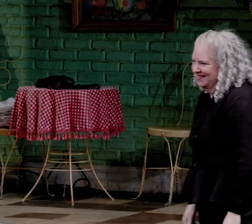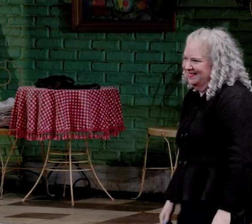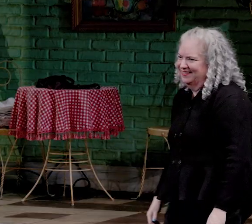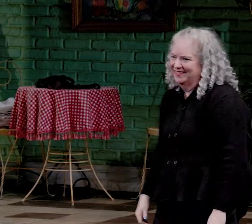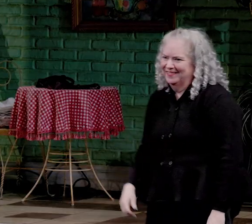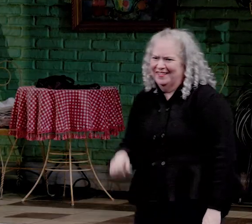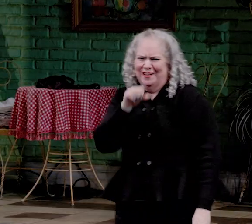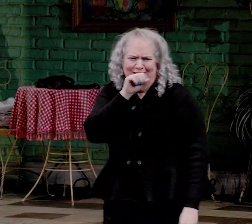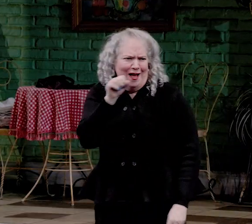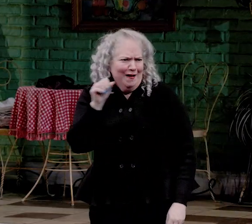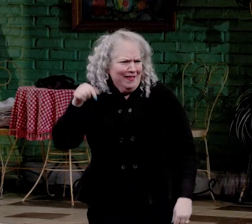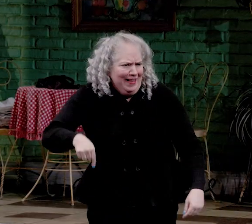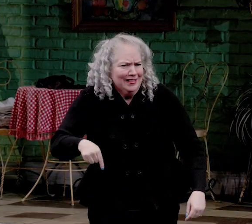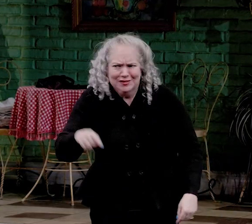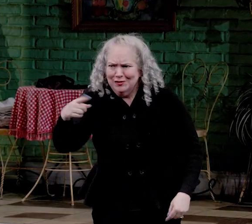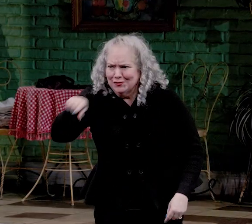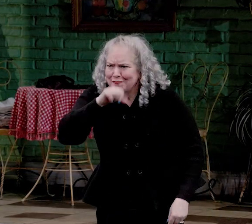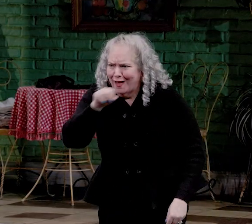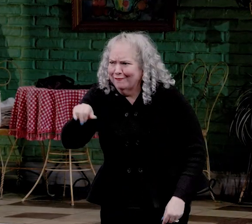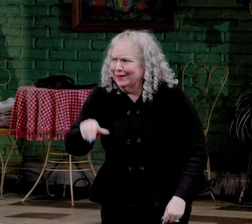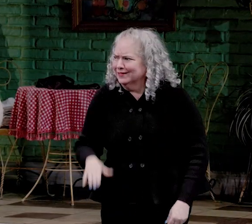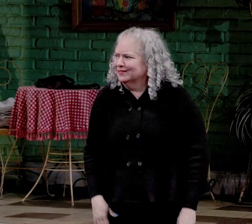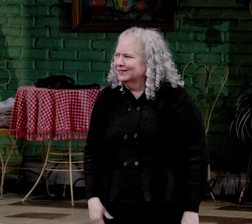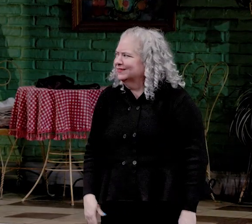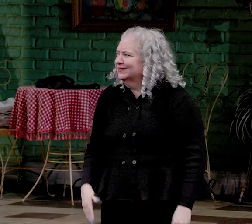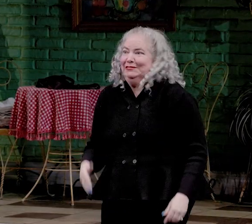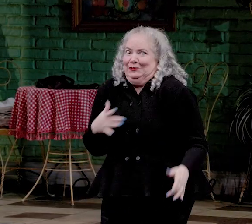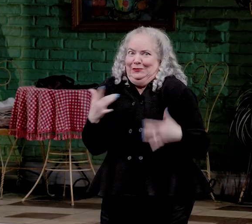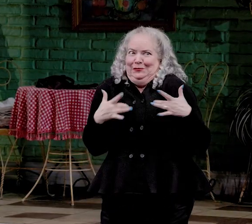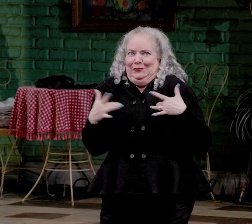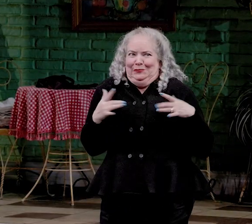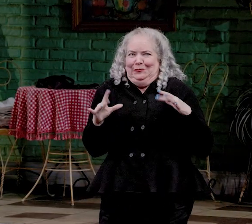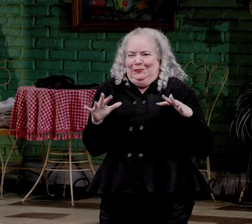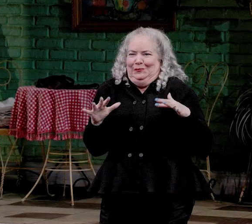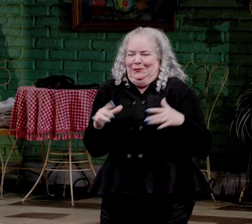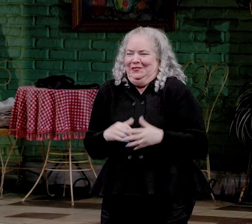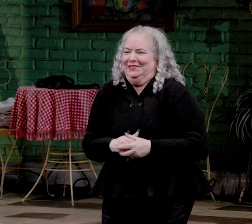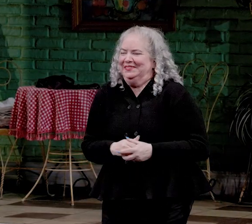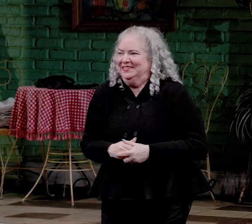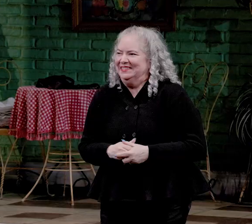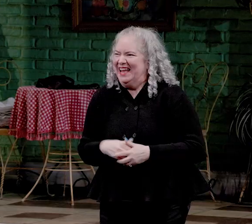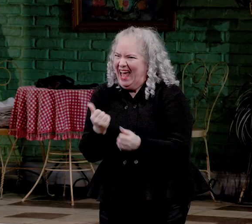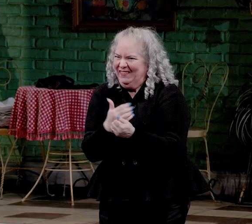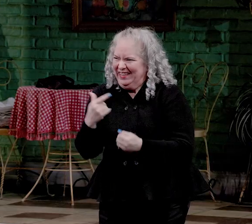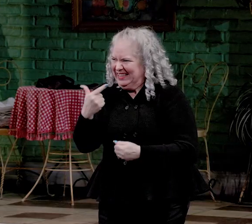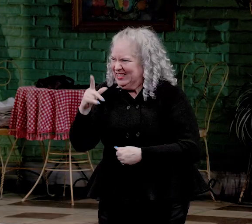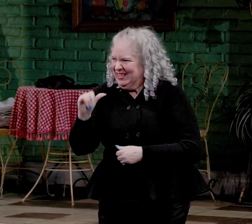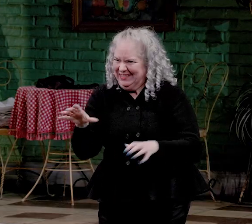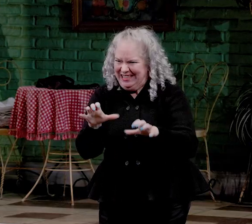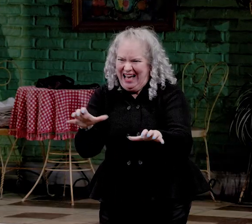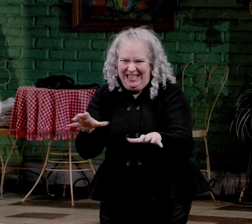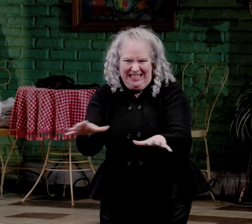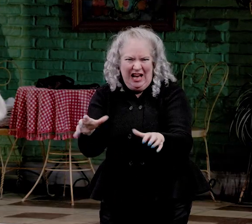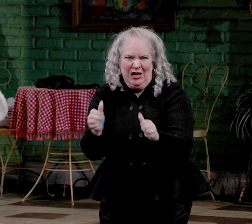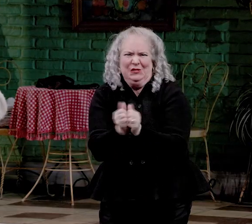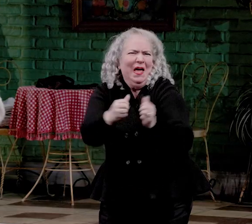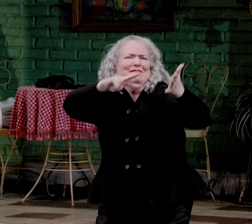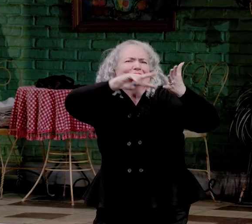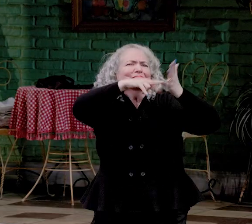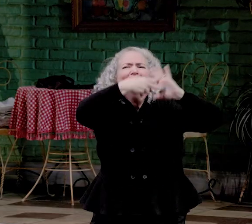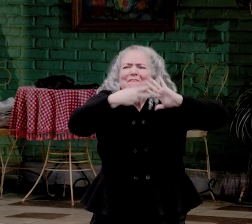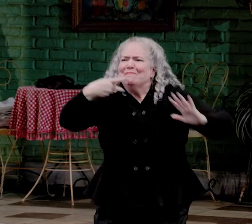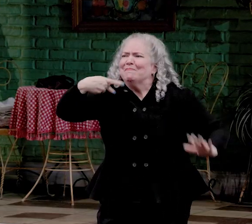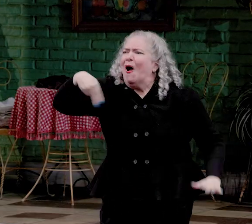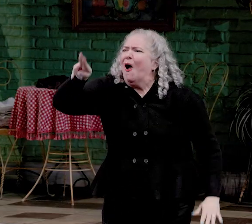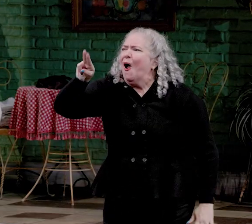I love this. Don't y'all love this? It's like, ooh, everything Geva does, it does with a